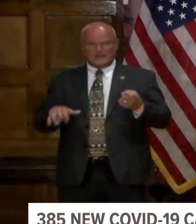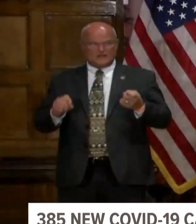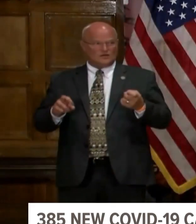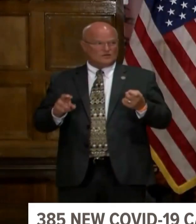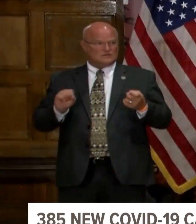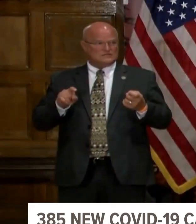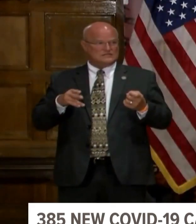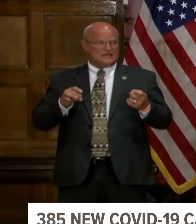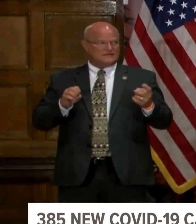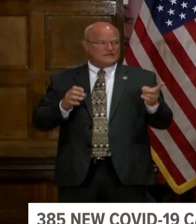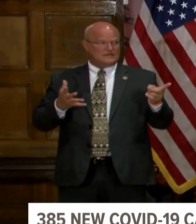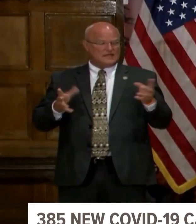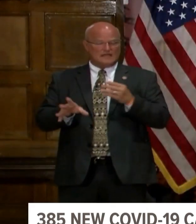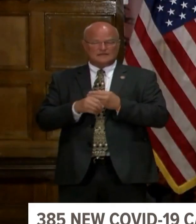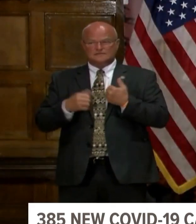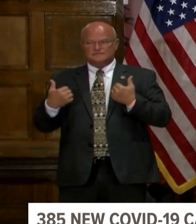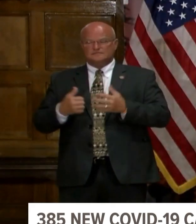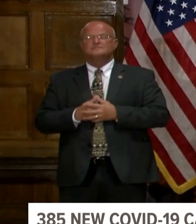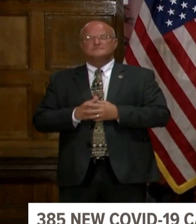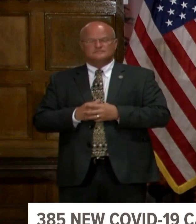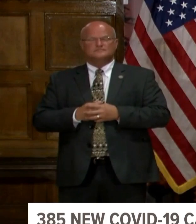or Stephanie, if you have anything to add?